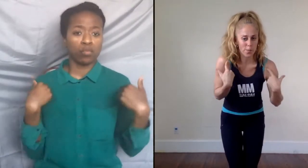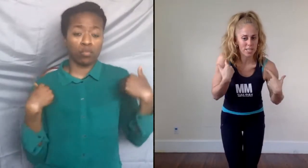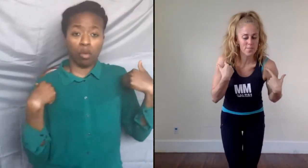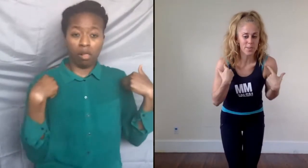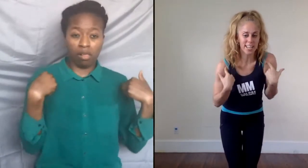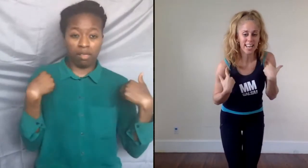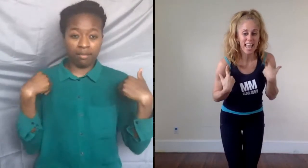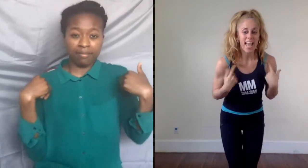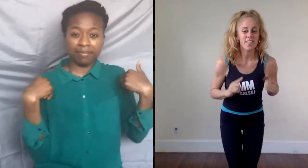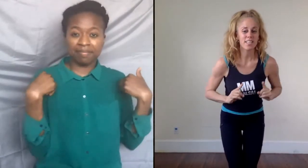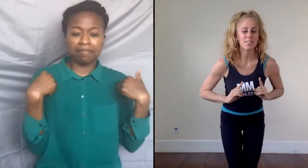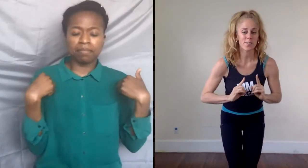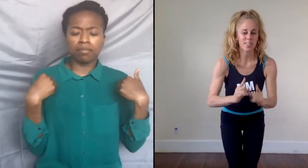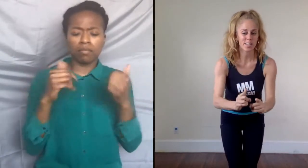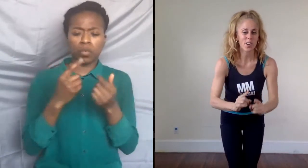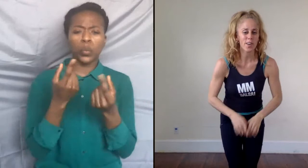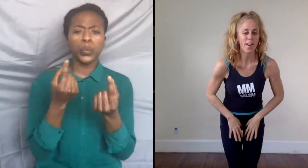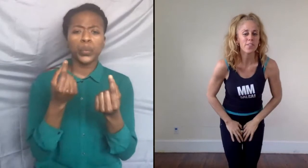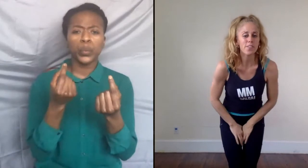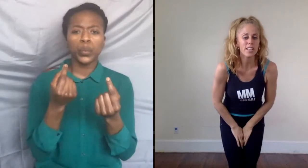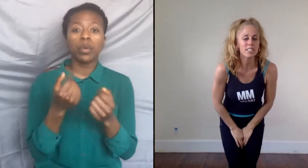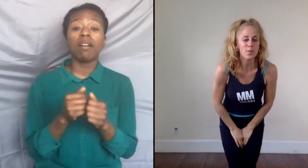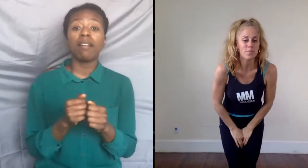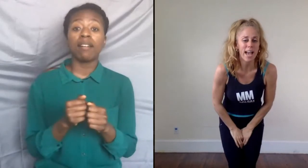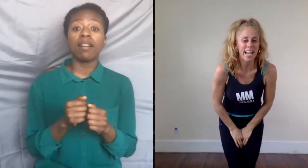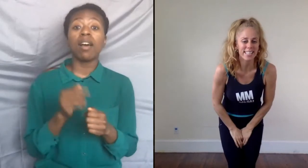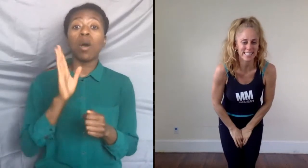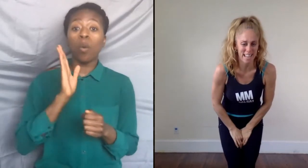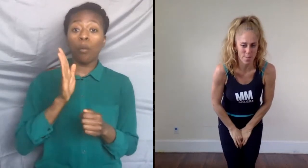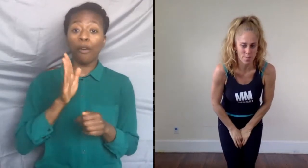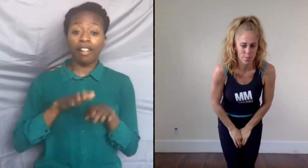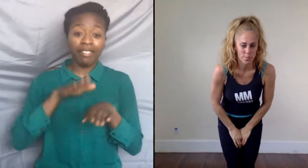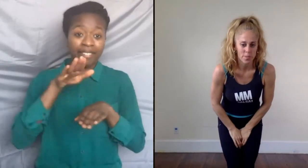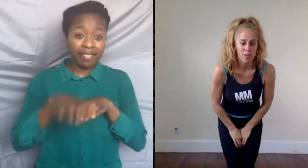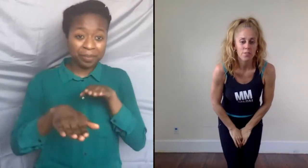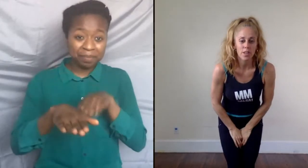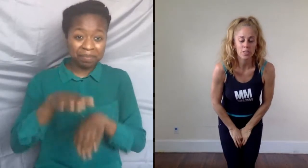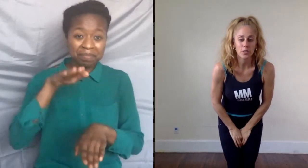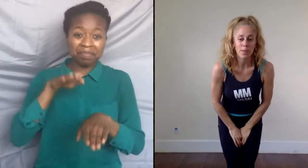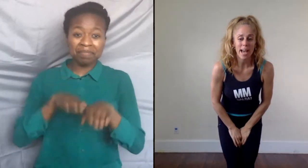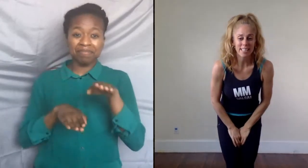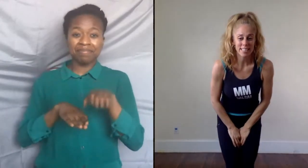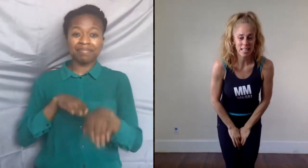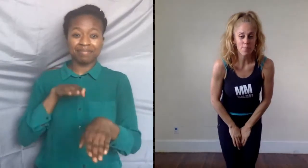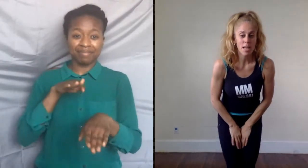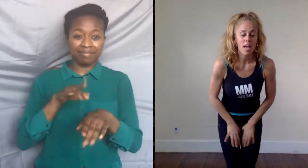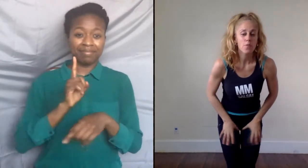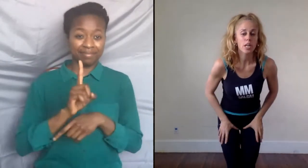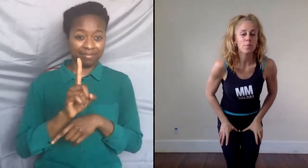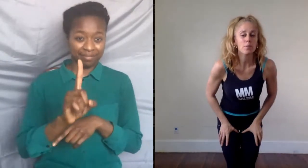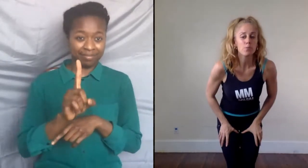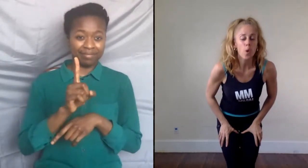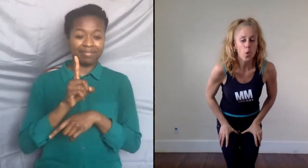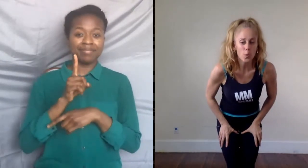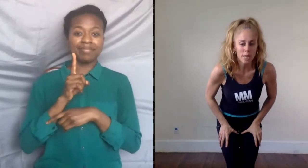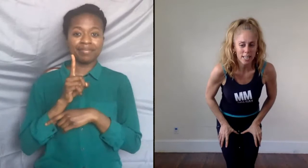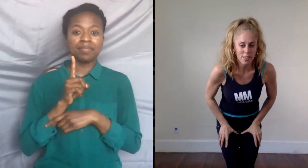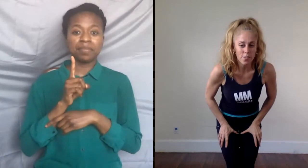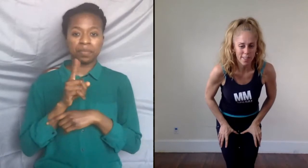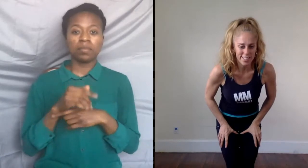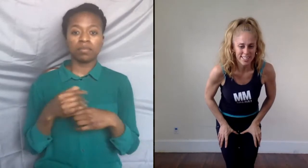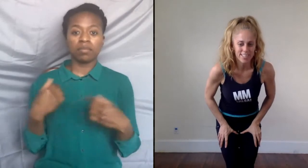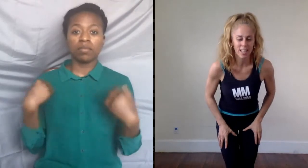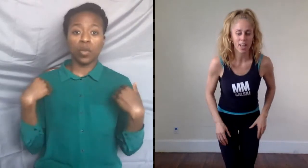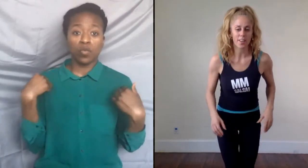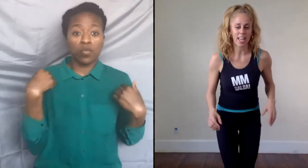rolling where we can put it. And this one, we're gonna go in our front to back step. Front to back step, and we're gonna be rolling in